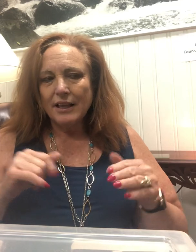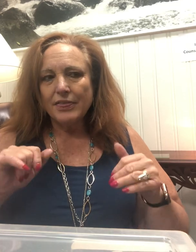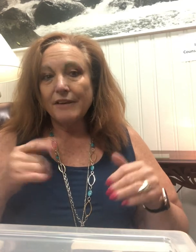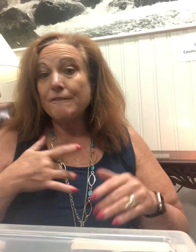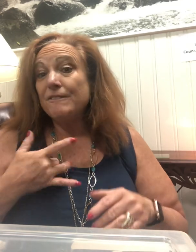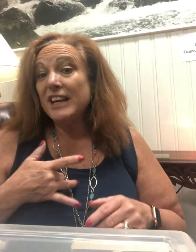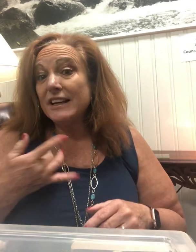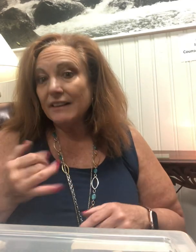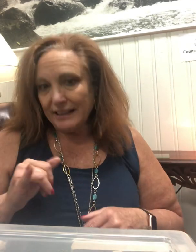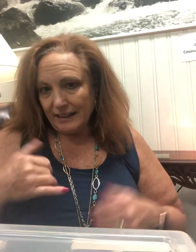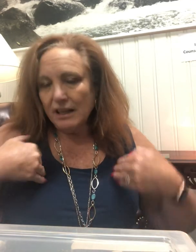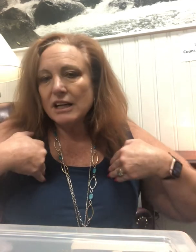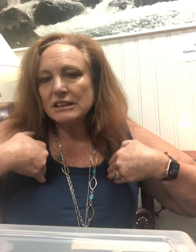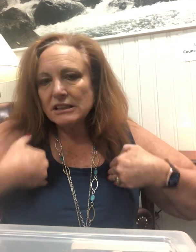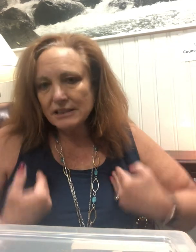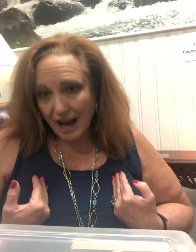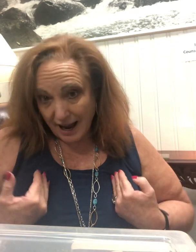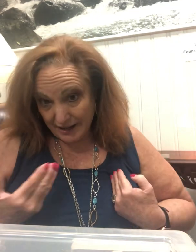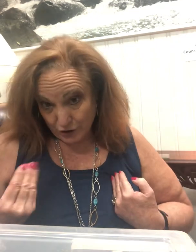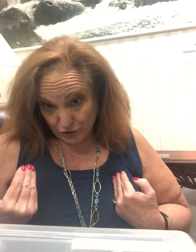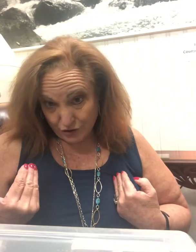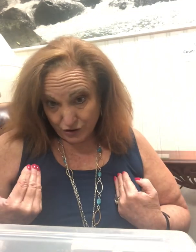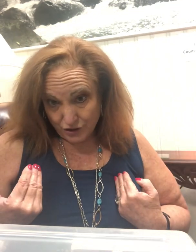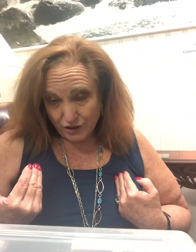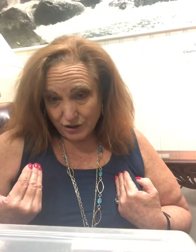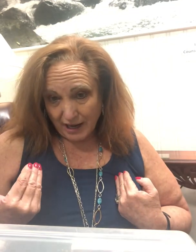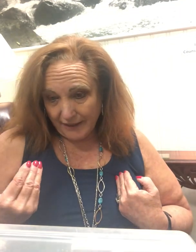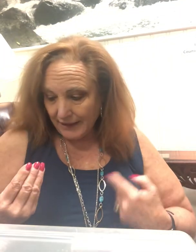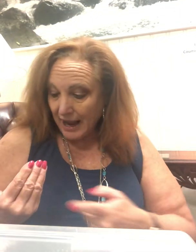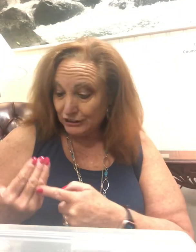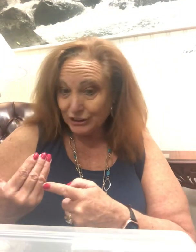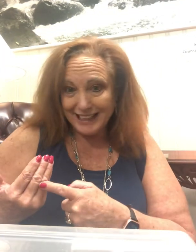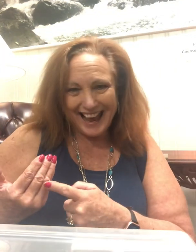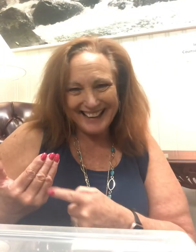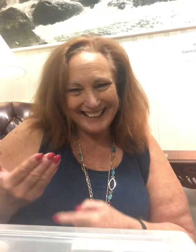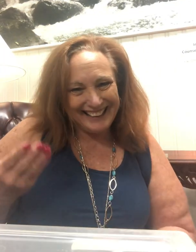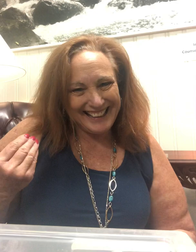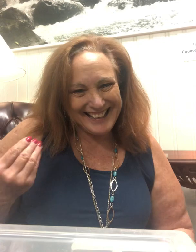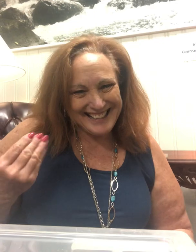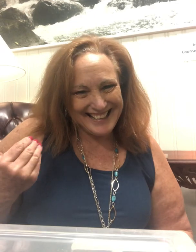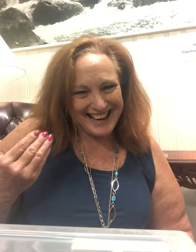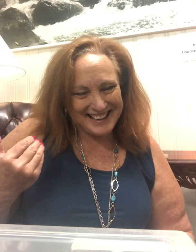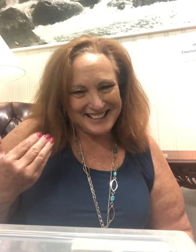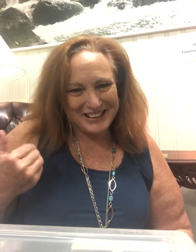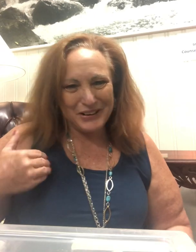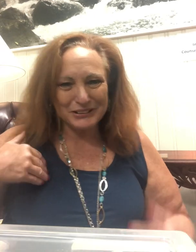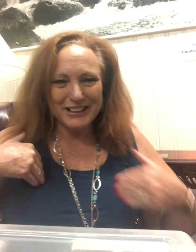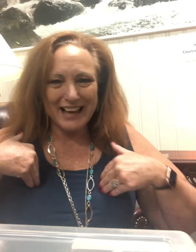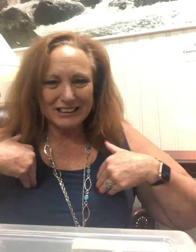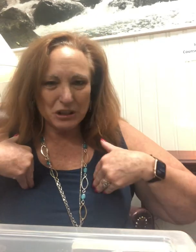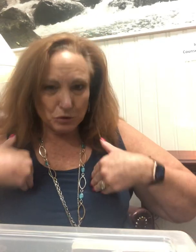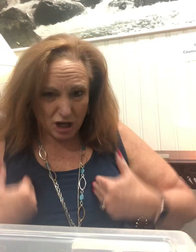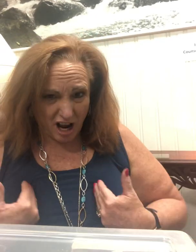the feeling tired. And I just added an ED ending onto that, so